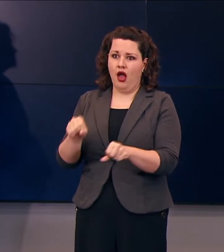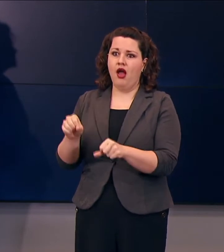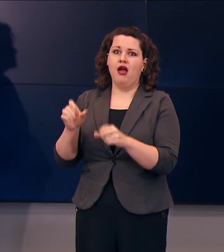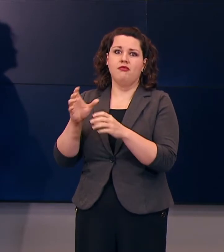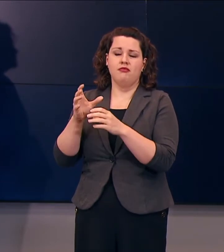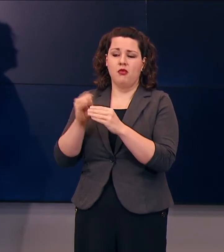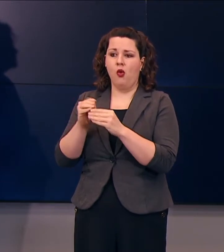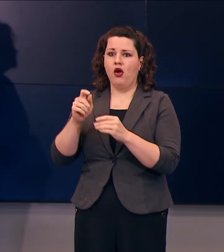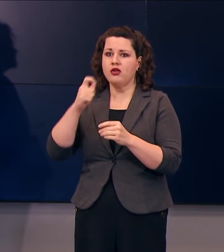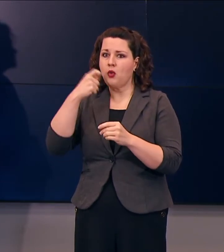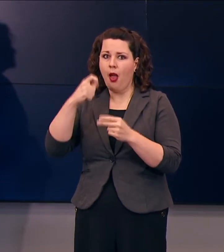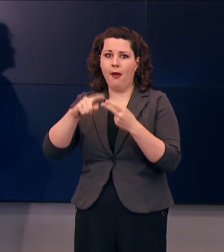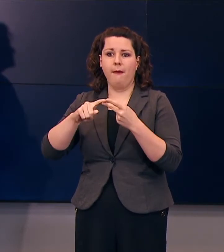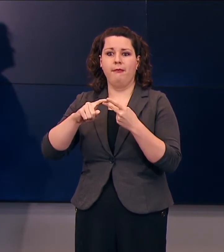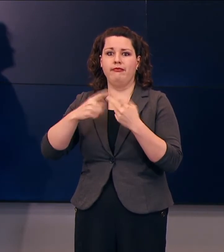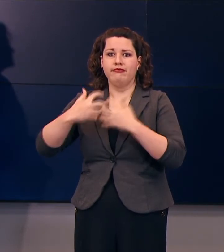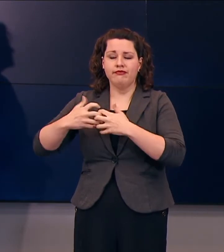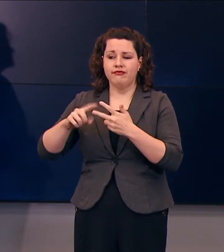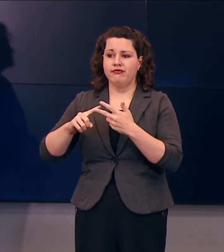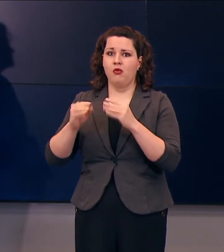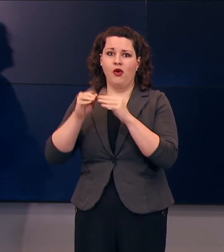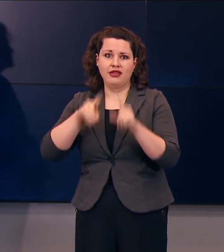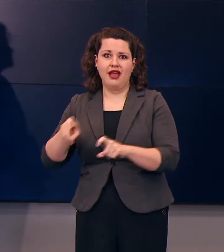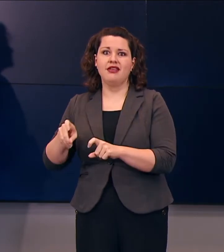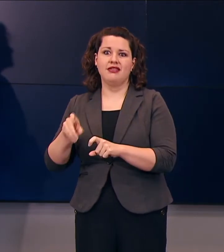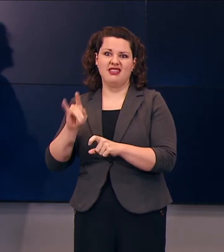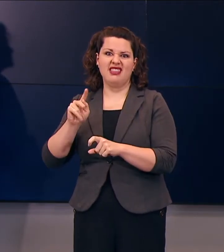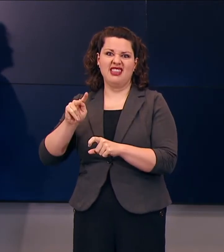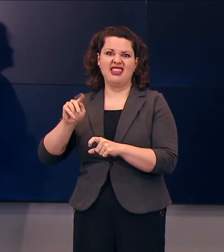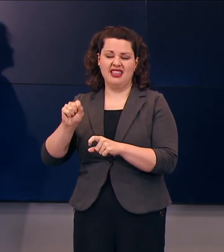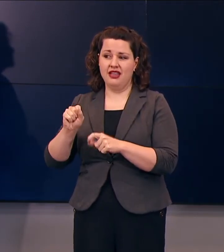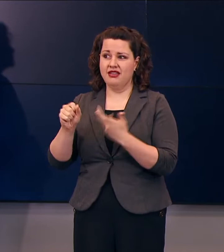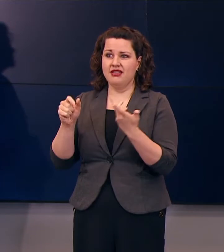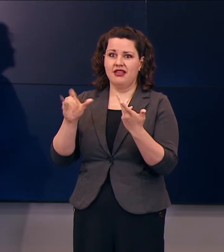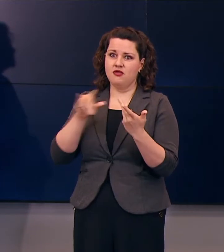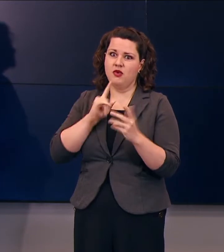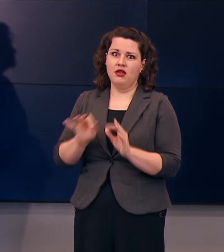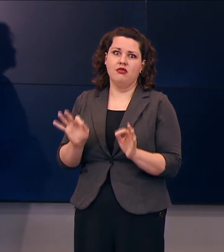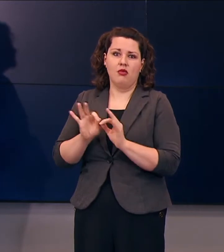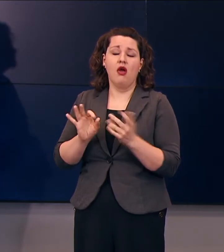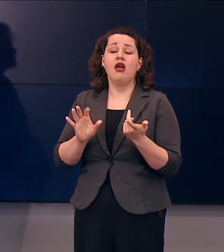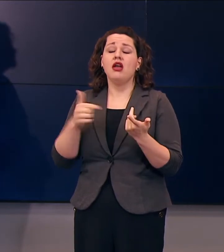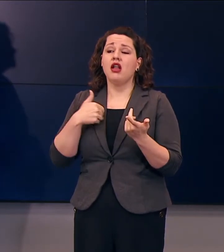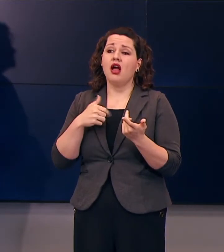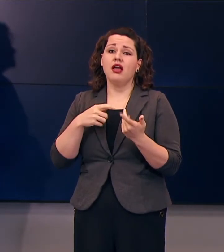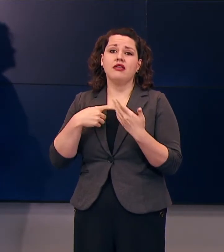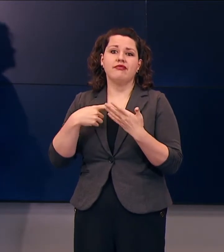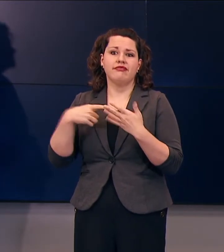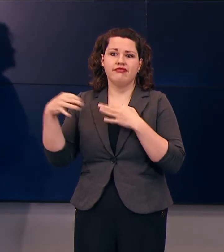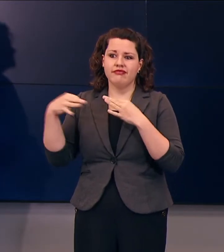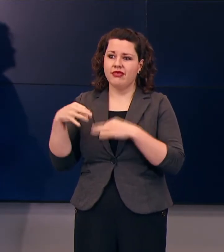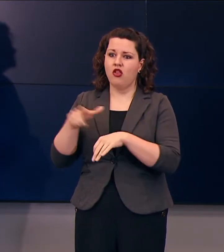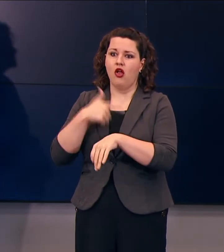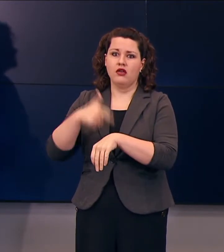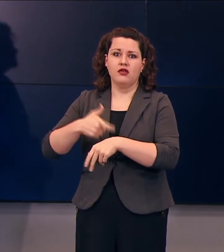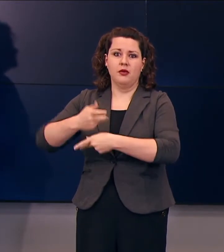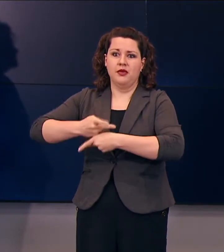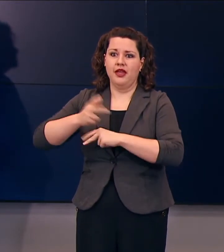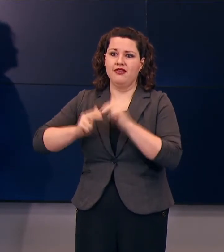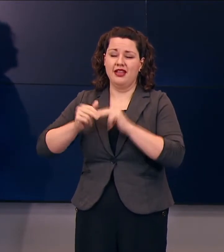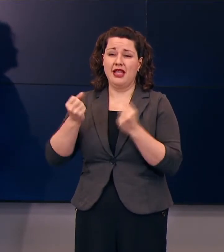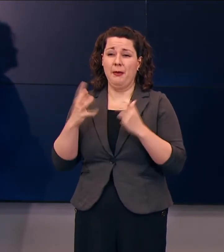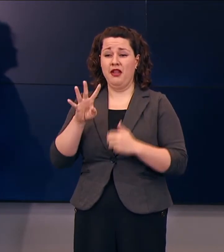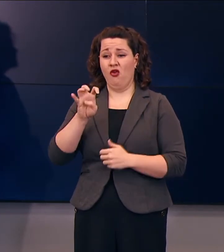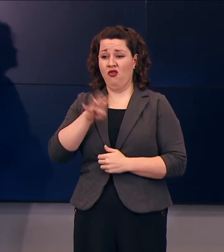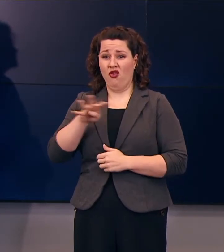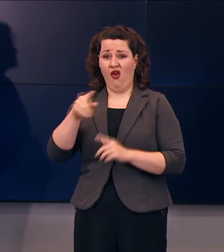and additional tests. And that's really going to be, at the same time I was talking about that, I talked about the number of long-term care facilities that we have in Iowa. And to be